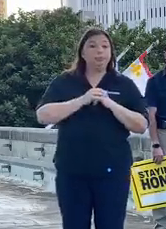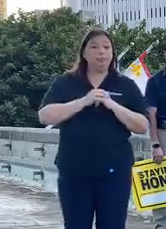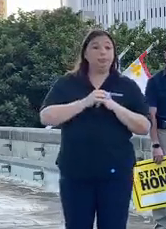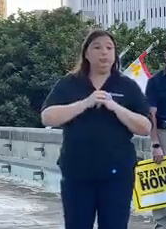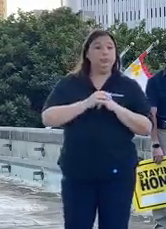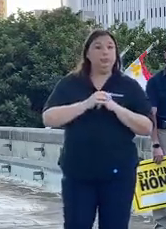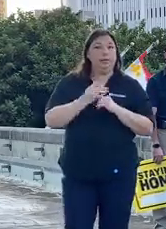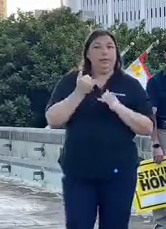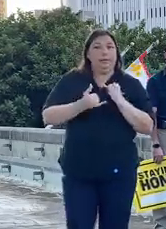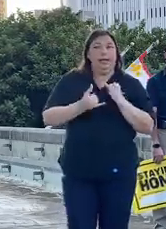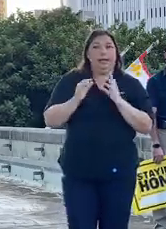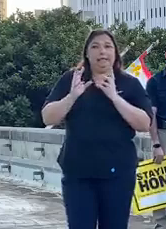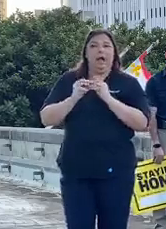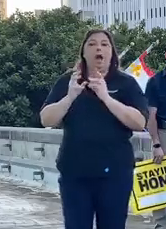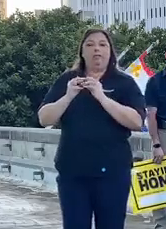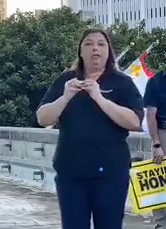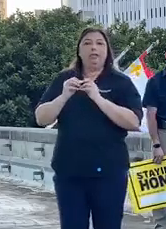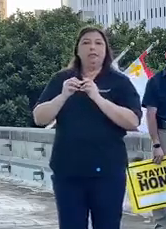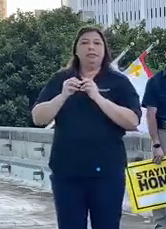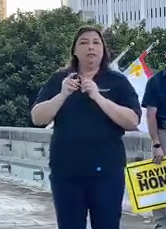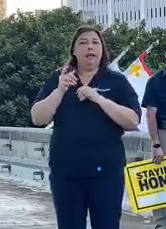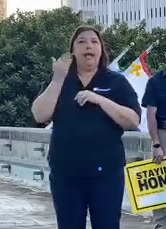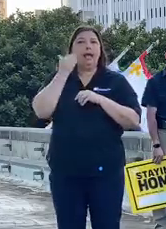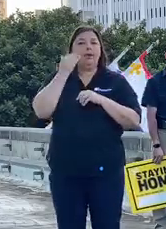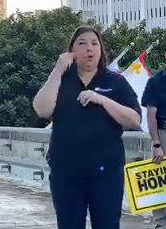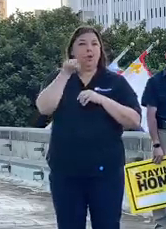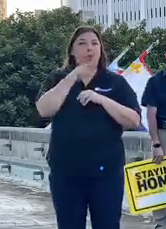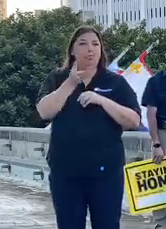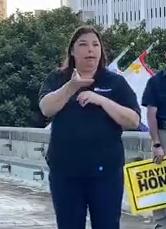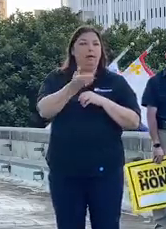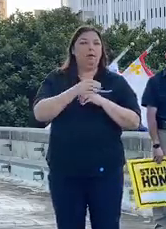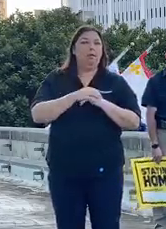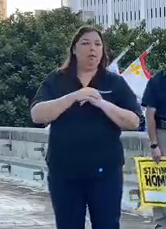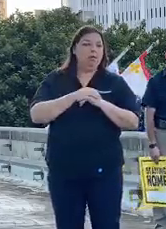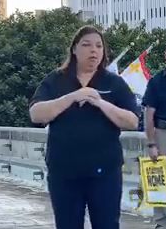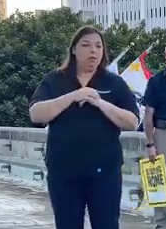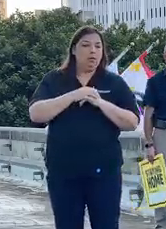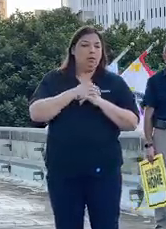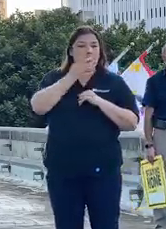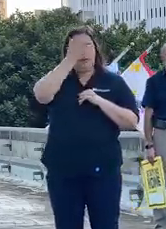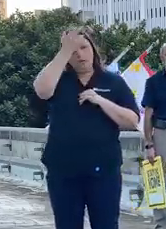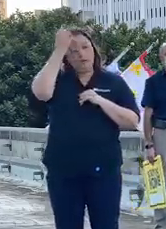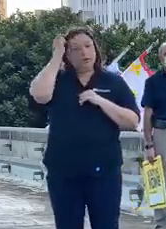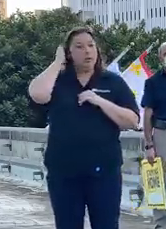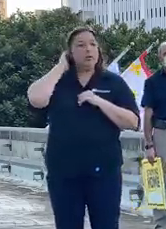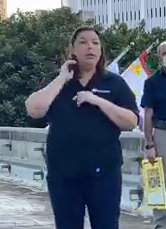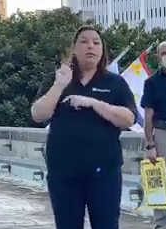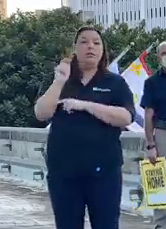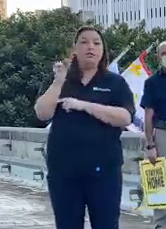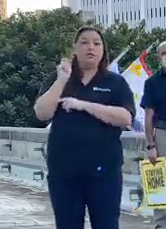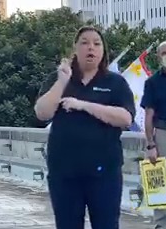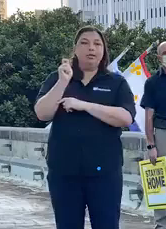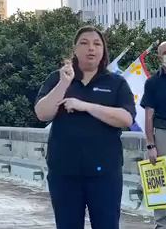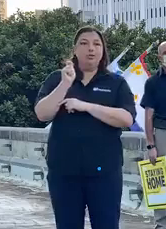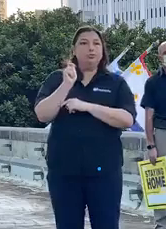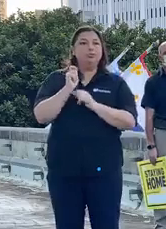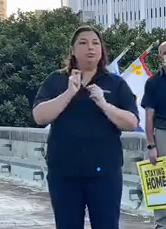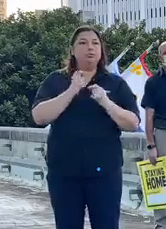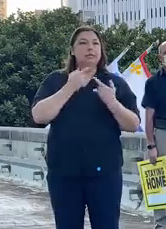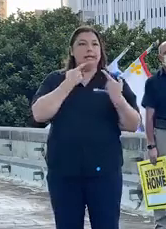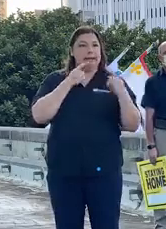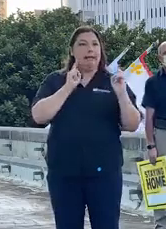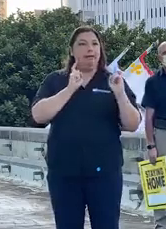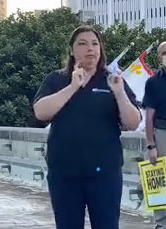last status conference hearing, and I know you all were there, and the judge gave a mandate